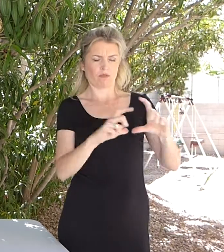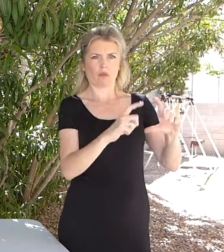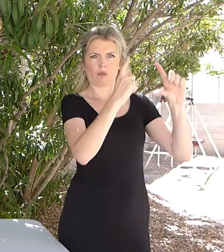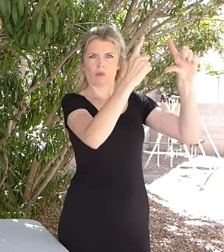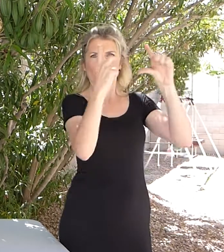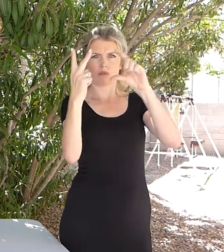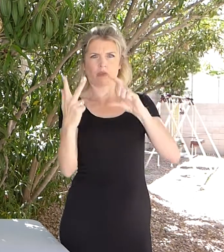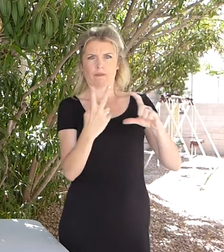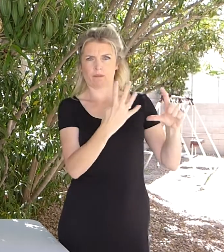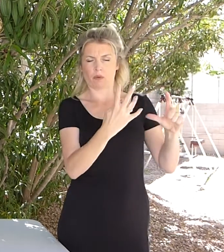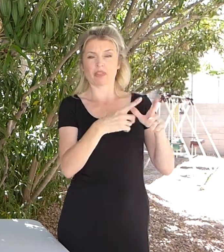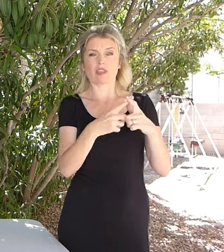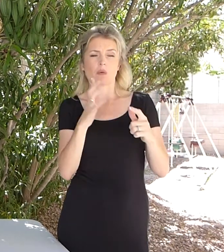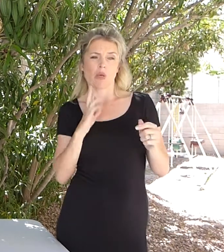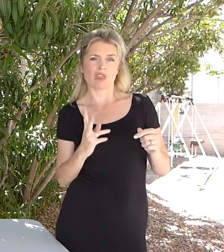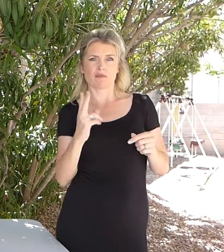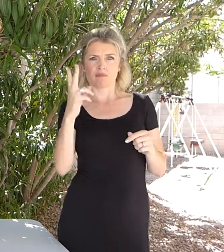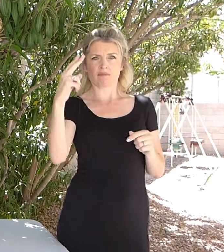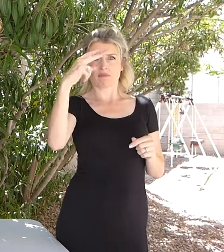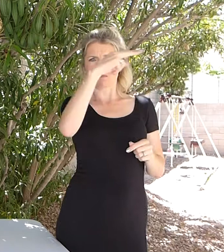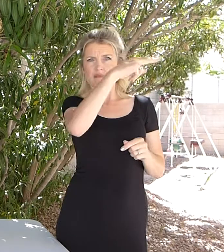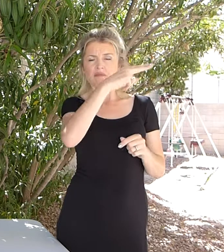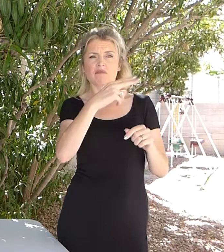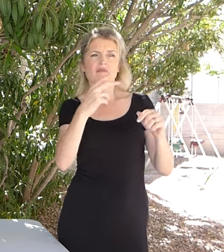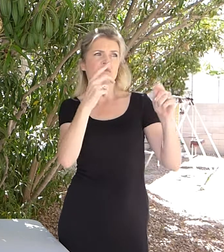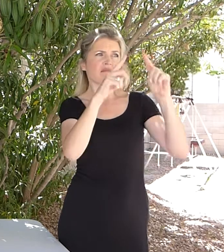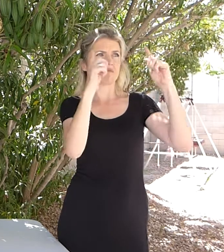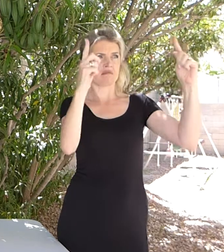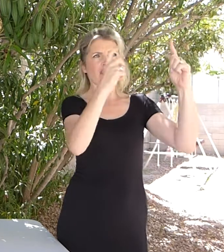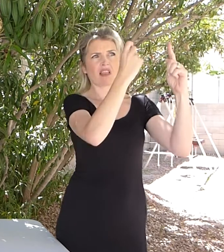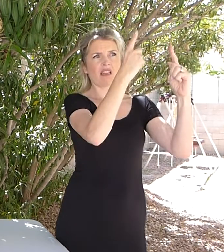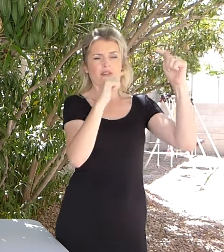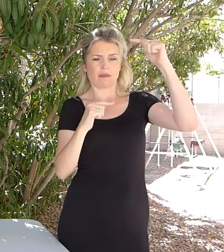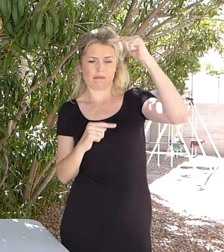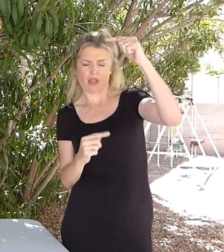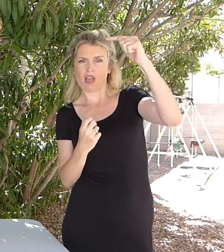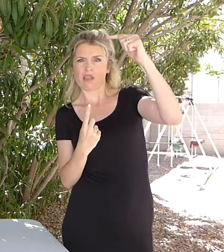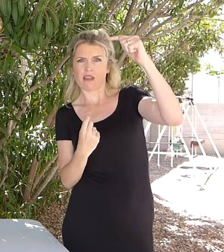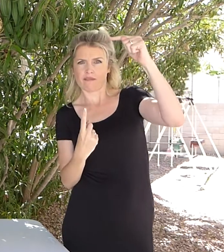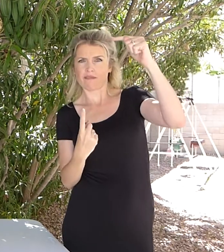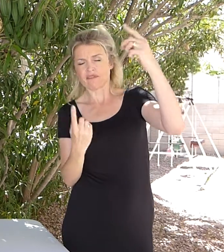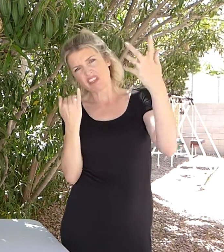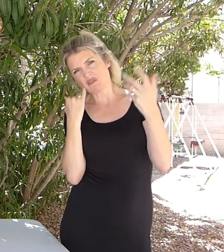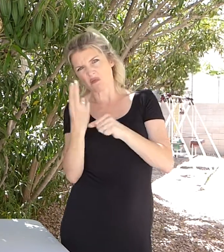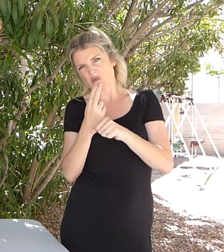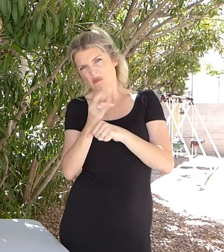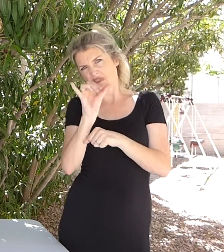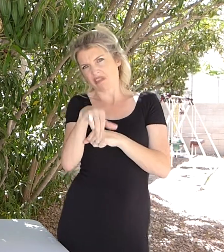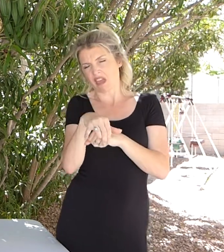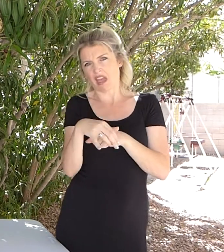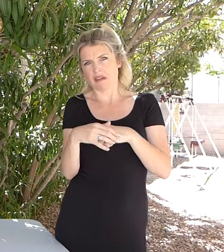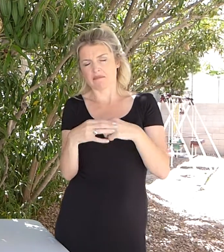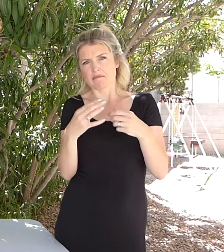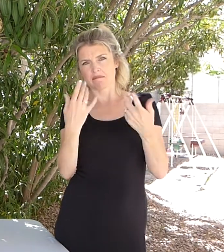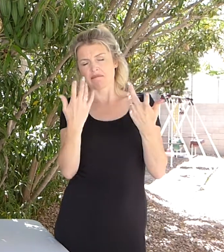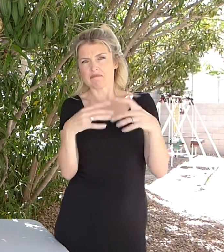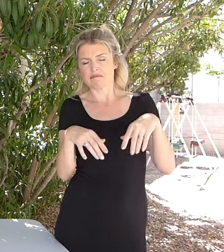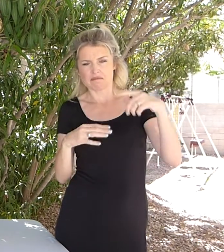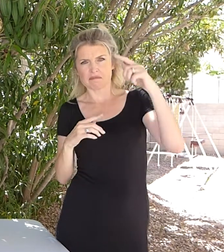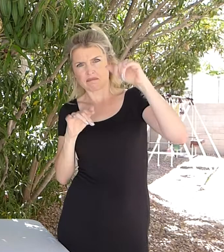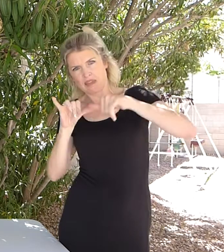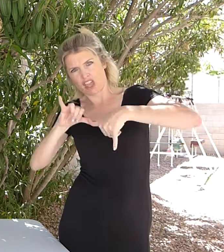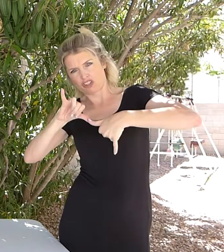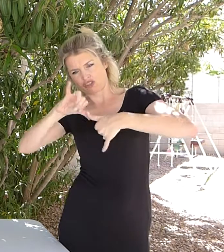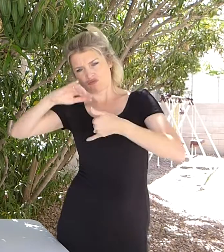box to an 11 by an 11 if you're using those dimensions. Okay? And what you're going to do is just glue each one